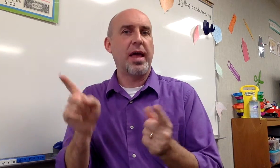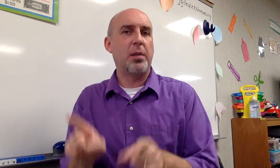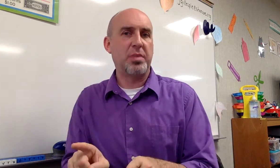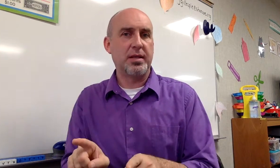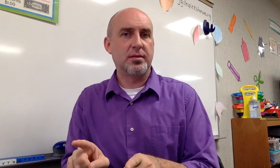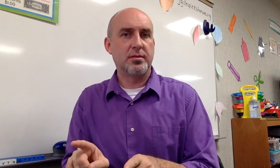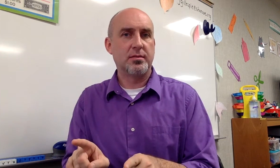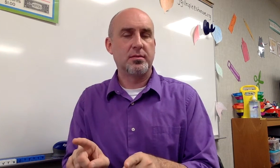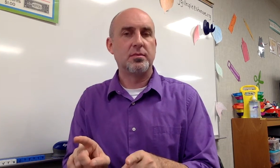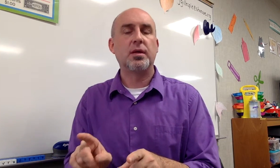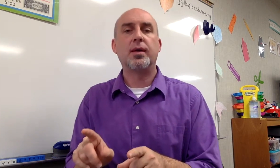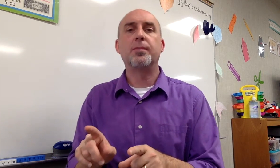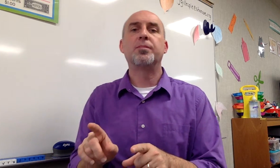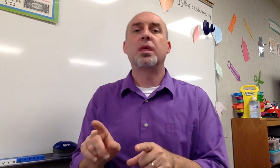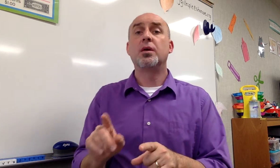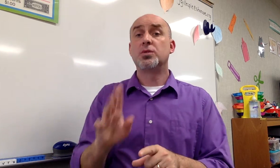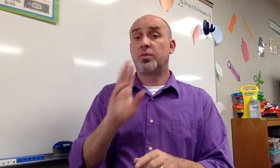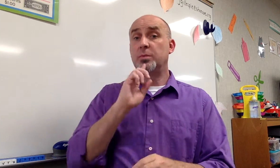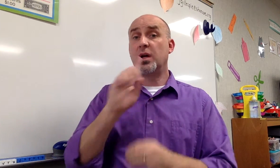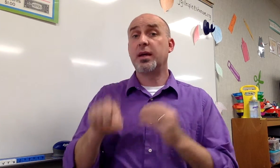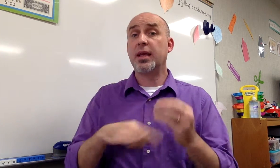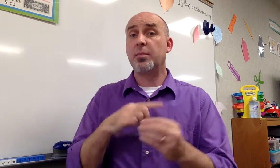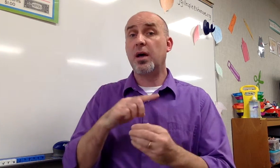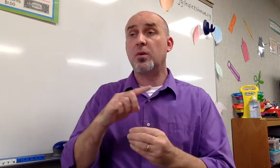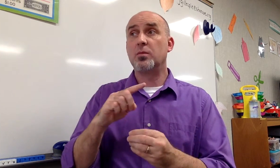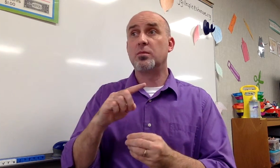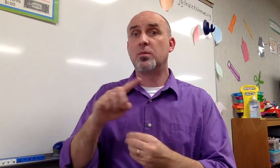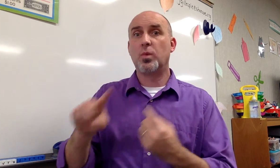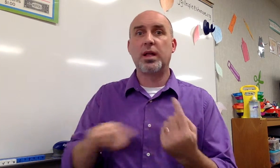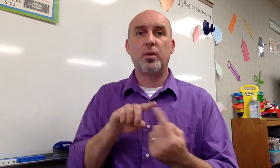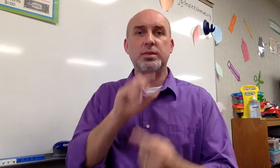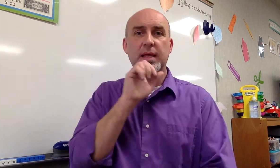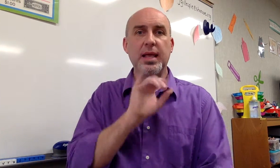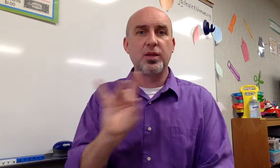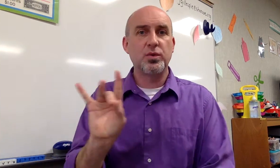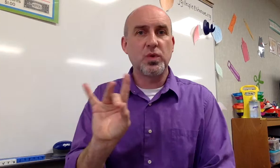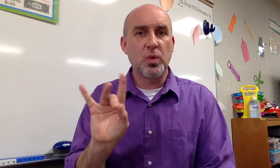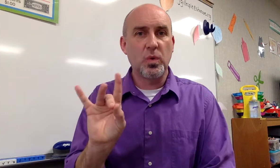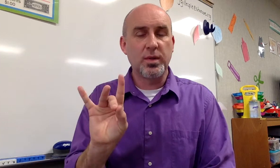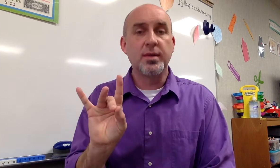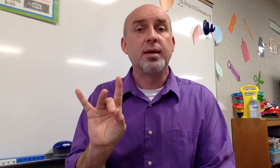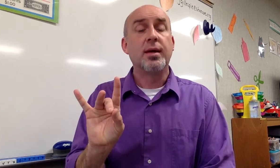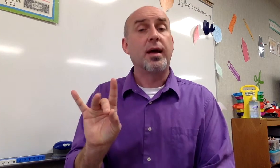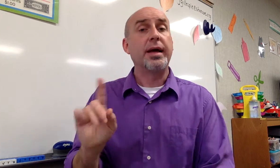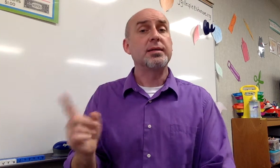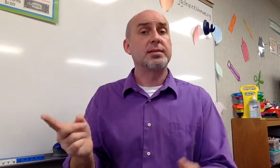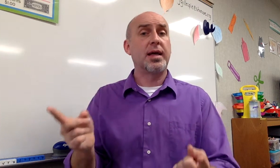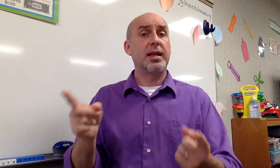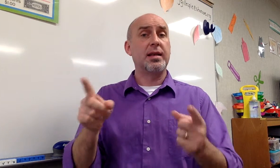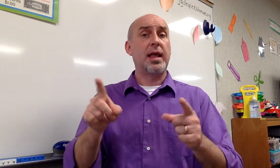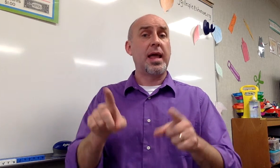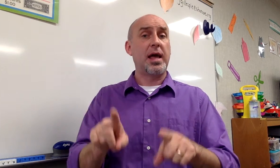happen. Okay, so if I'm talking about when I was 8 years old, I could sign